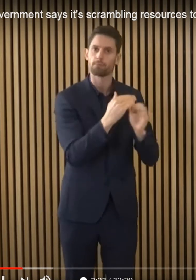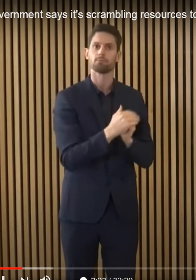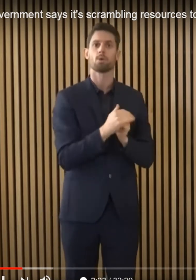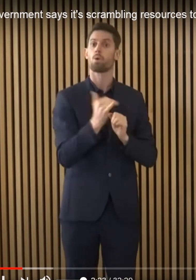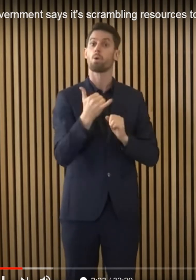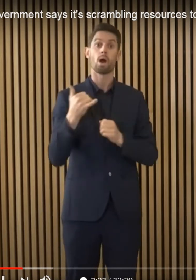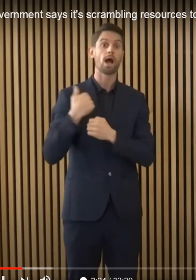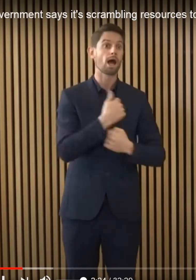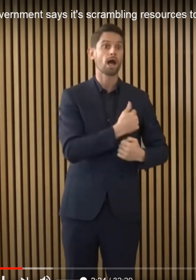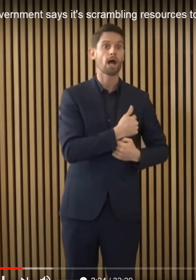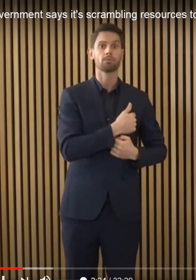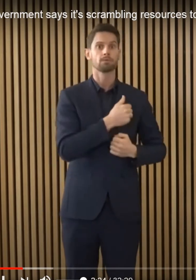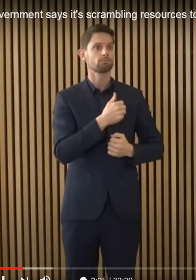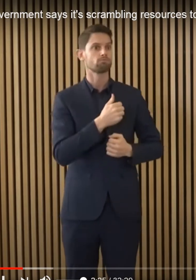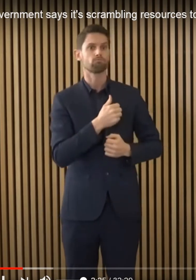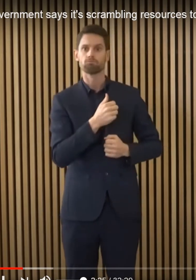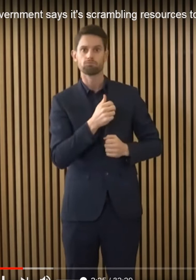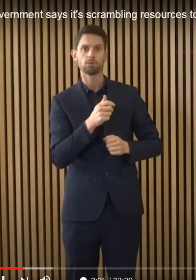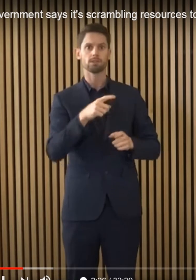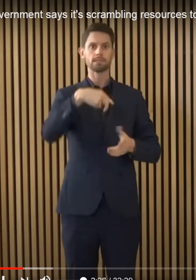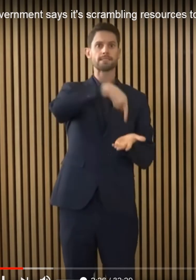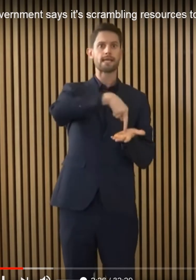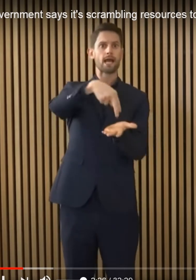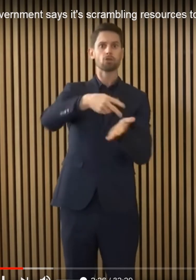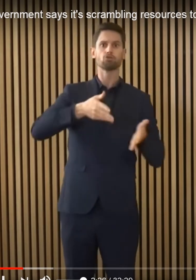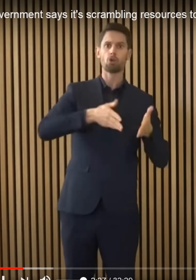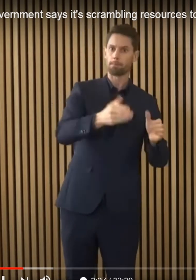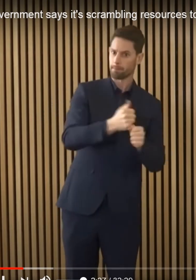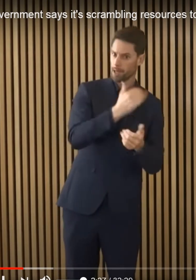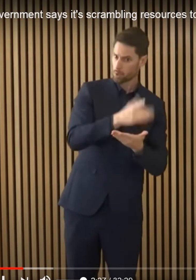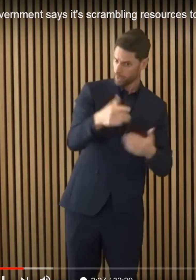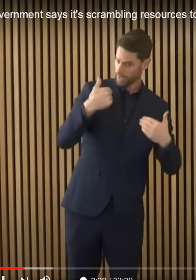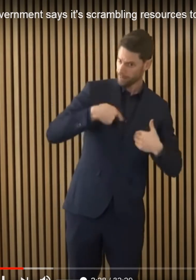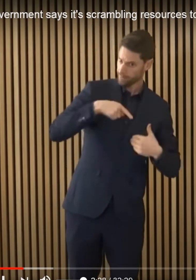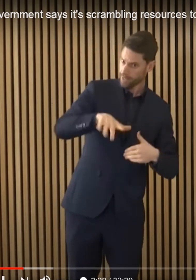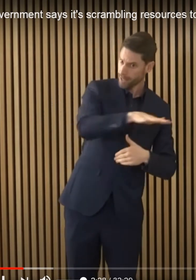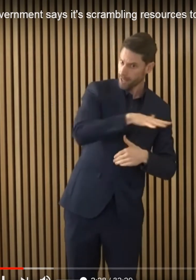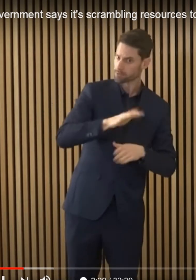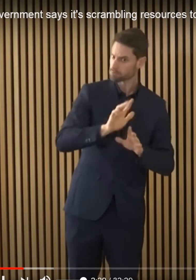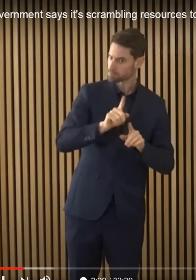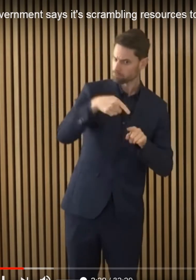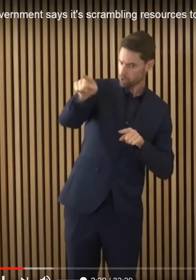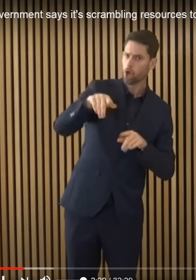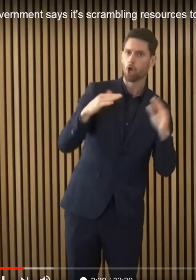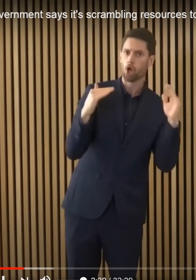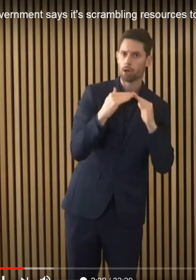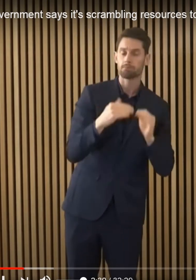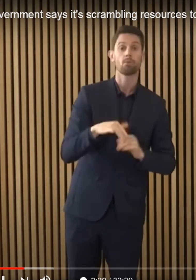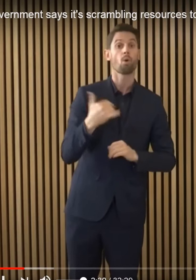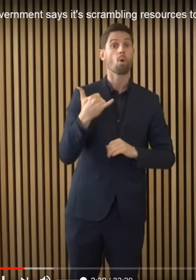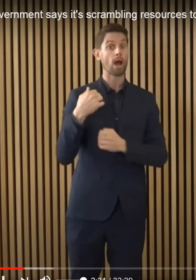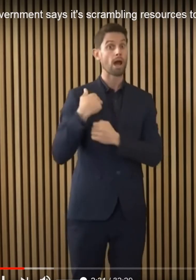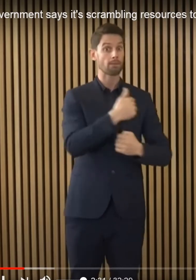of different pass points on the road, assisting the police. I've seen them out and about on the